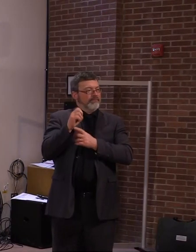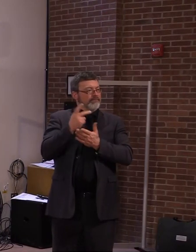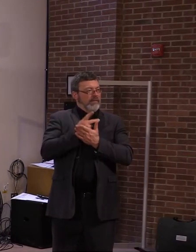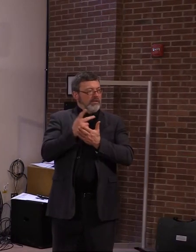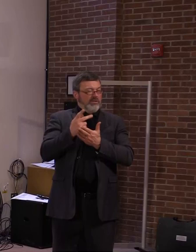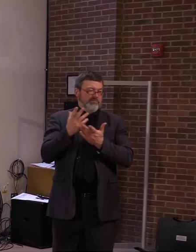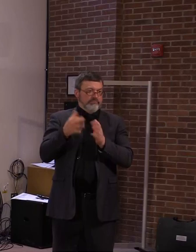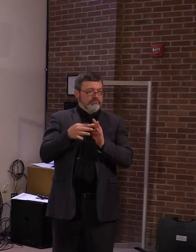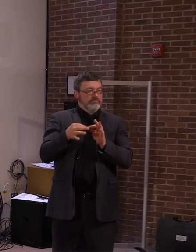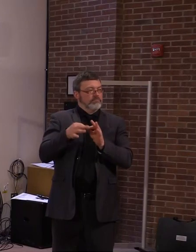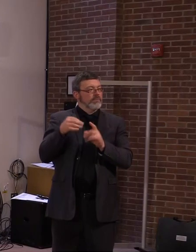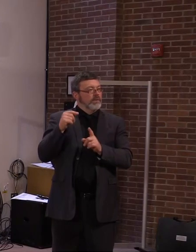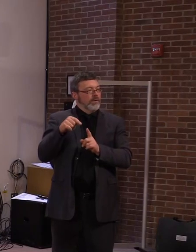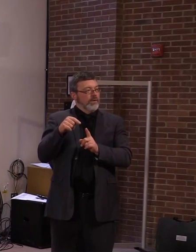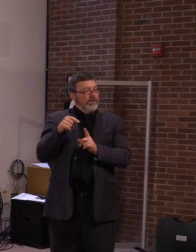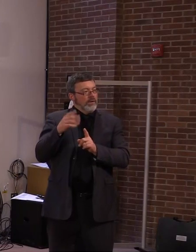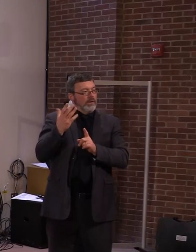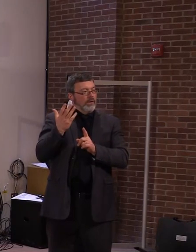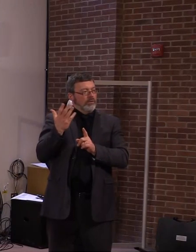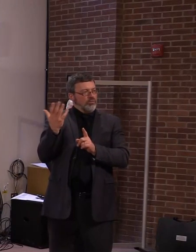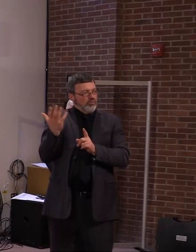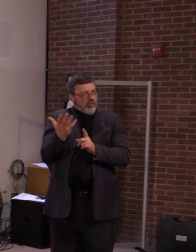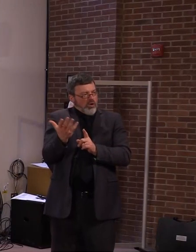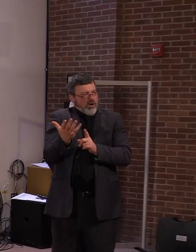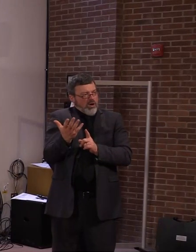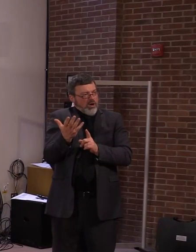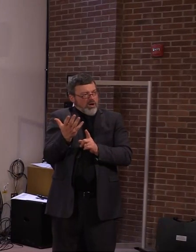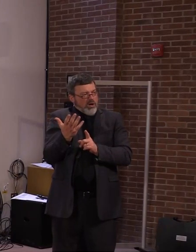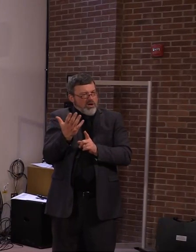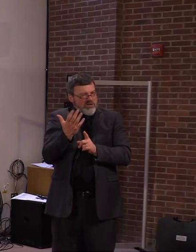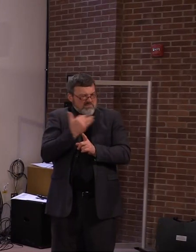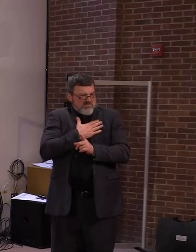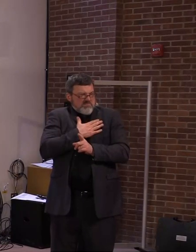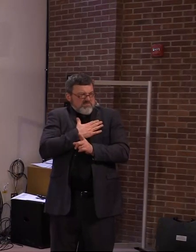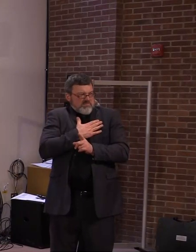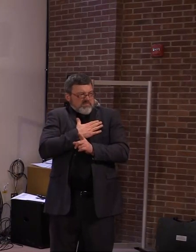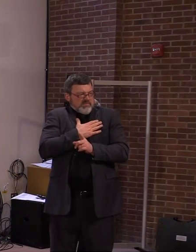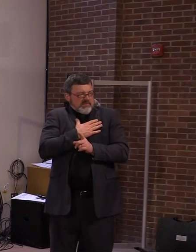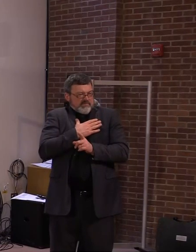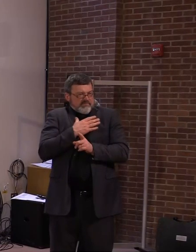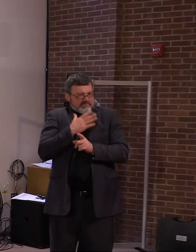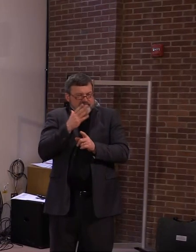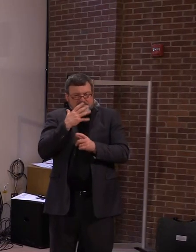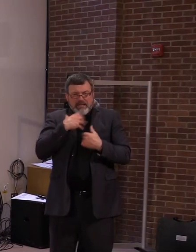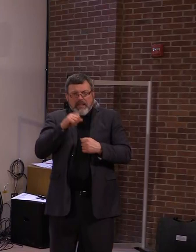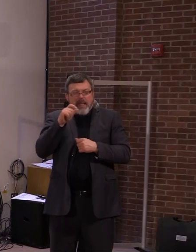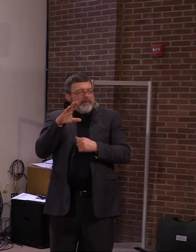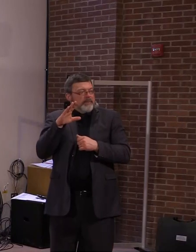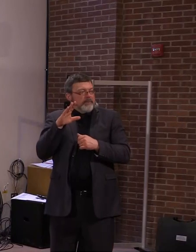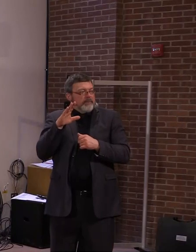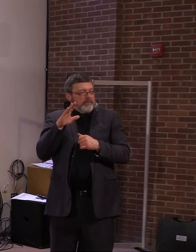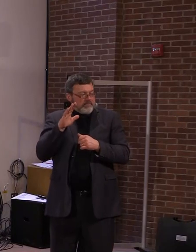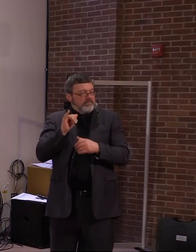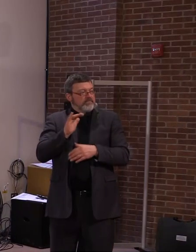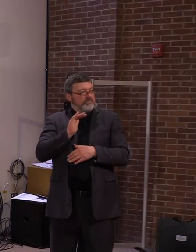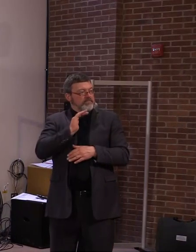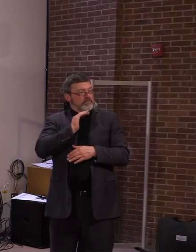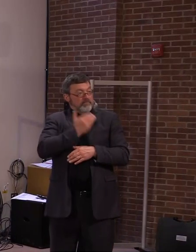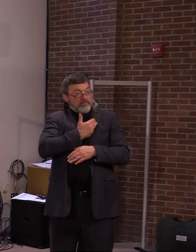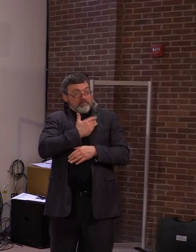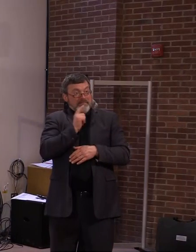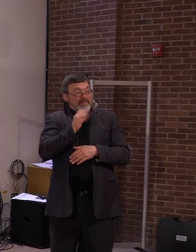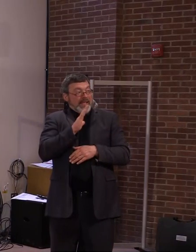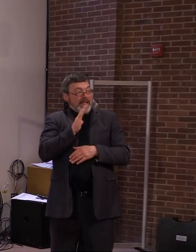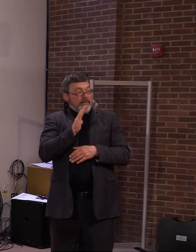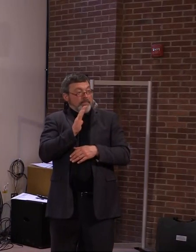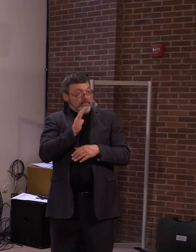find on one of the assays that we do in our public health lab. So in our public health lab, should that ever